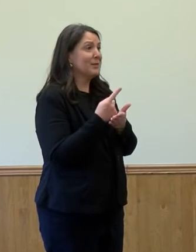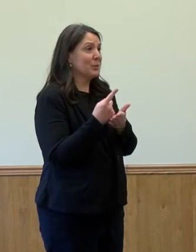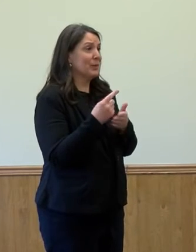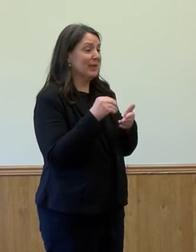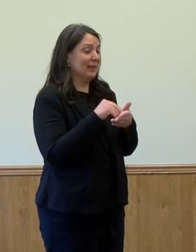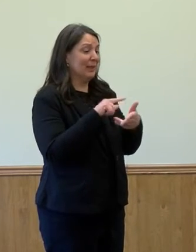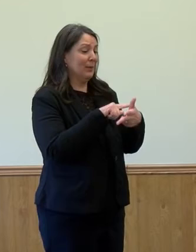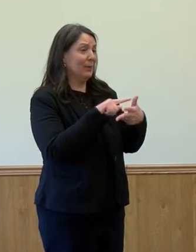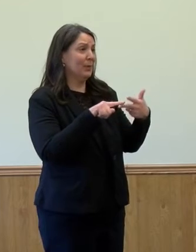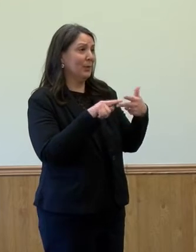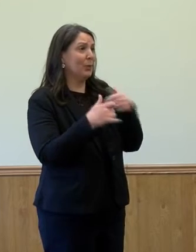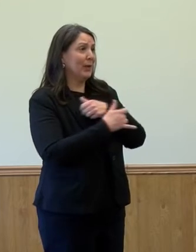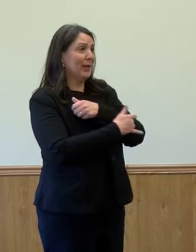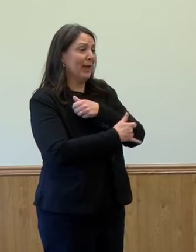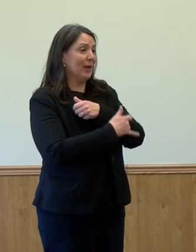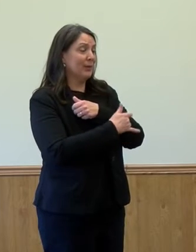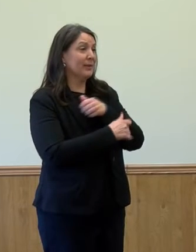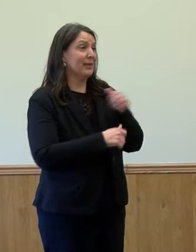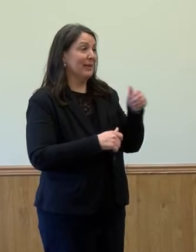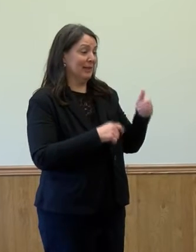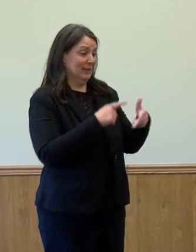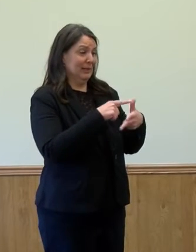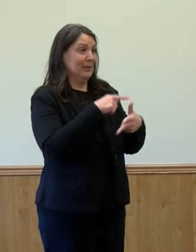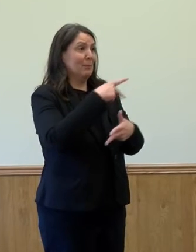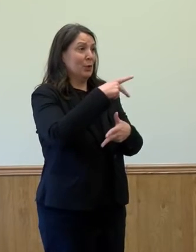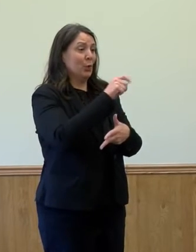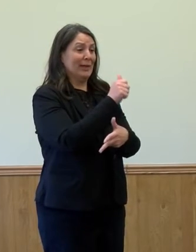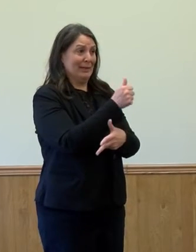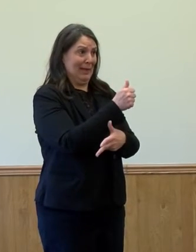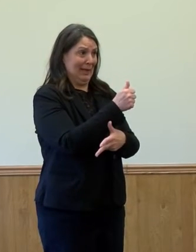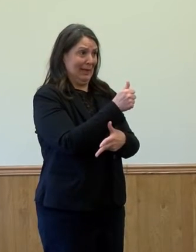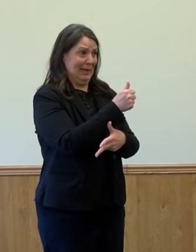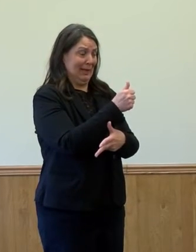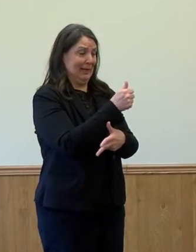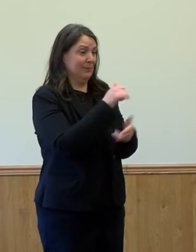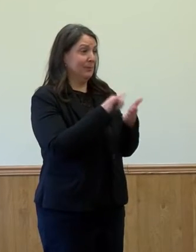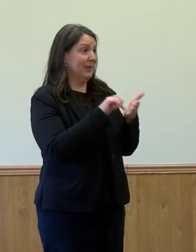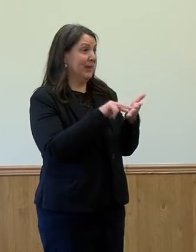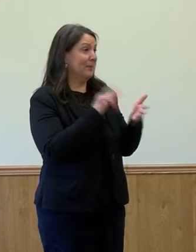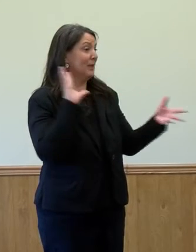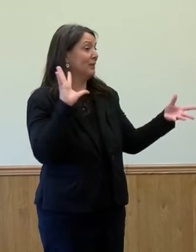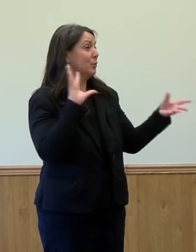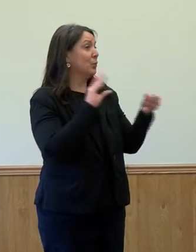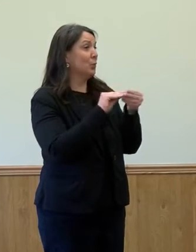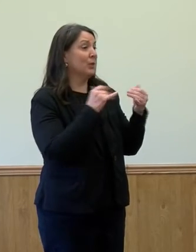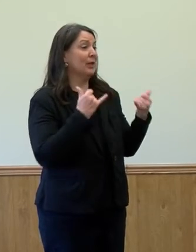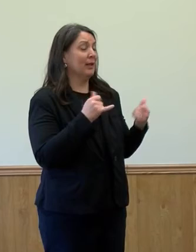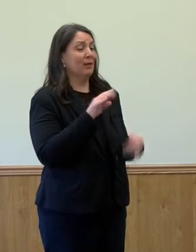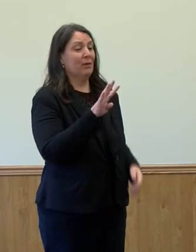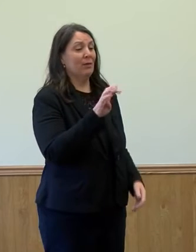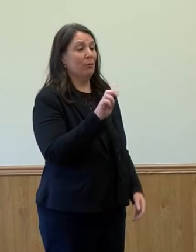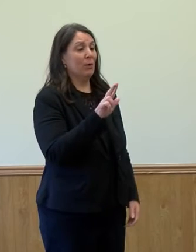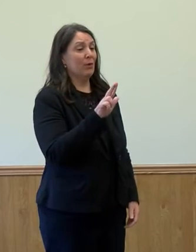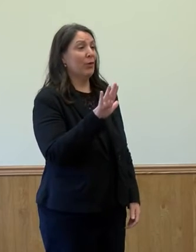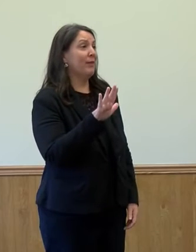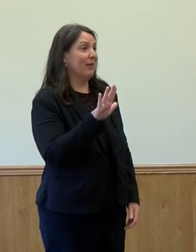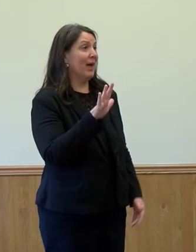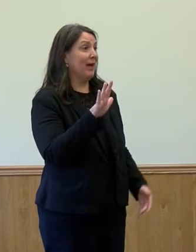Tri-County. 10 were Peoria County residents, bringing our to-date total to